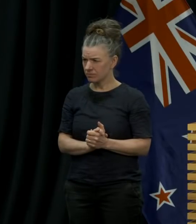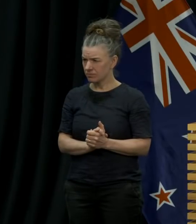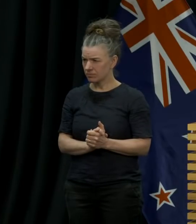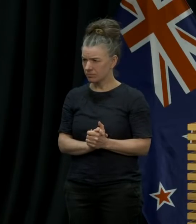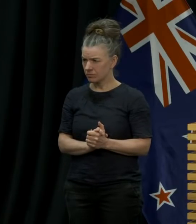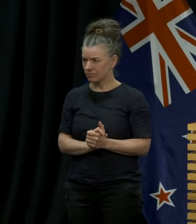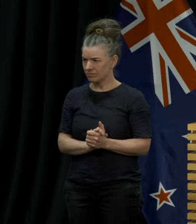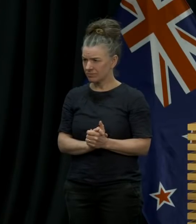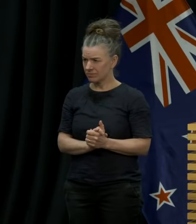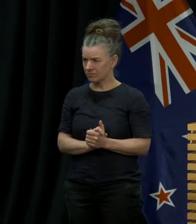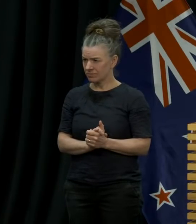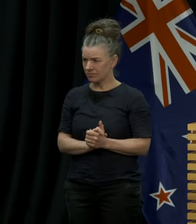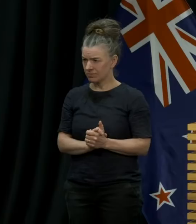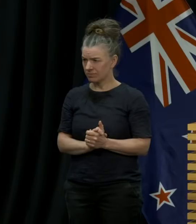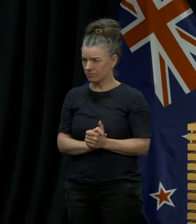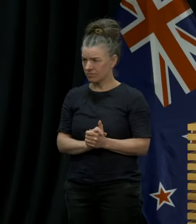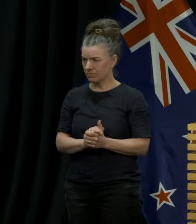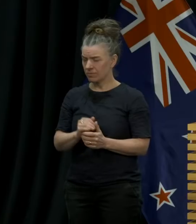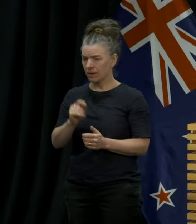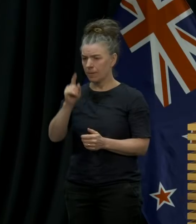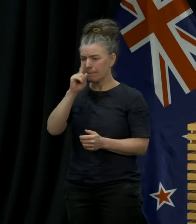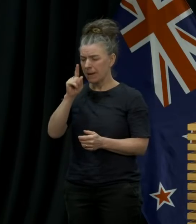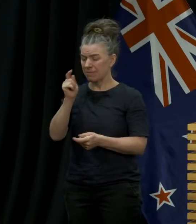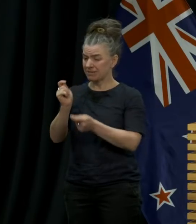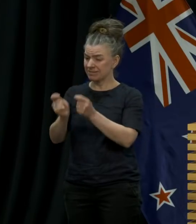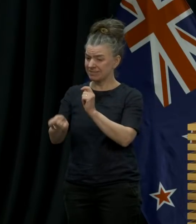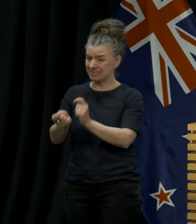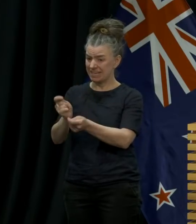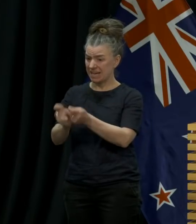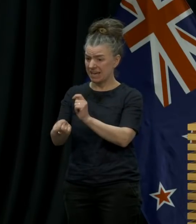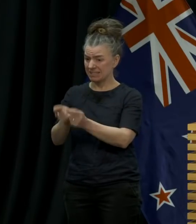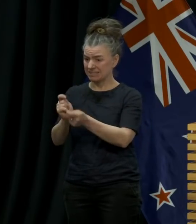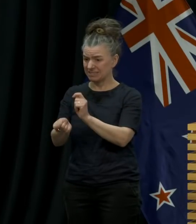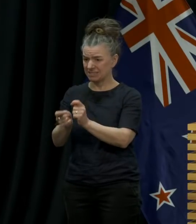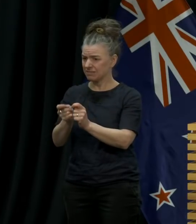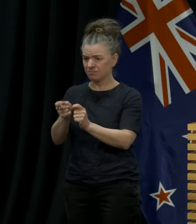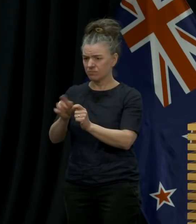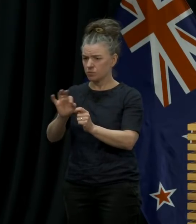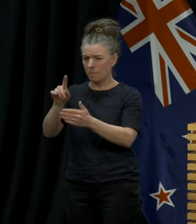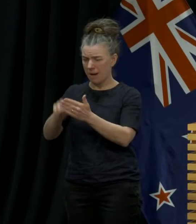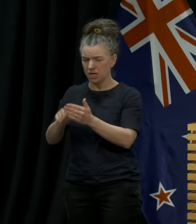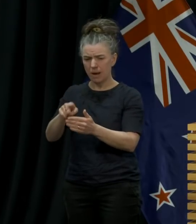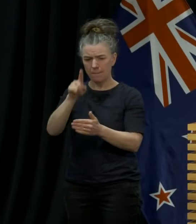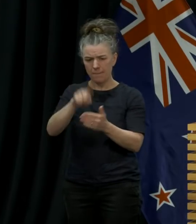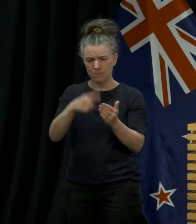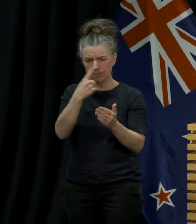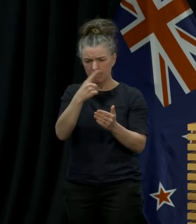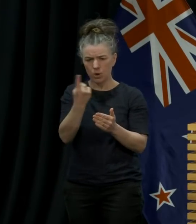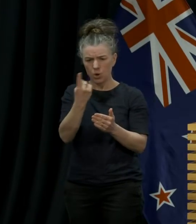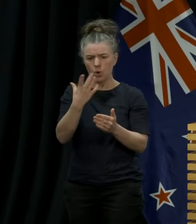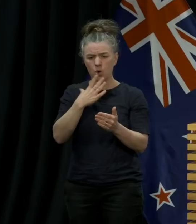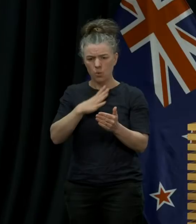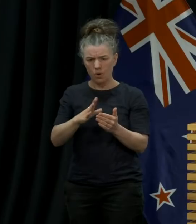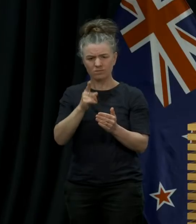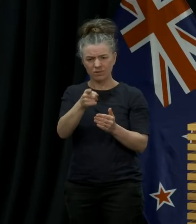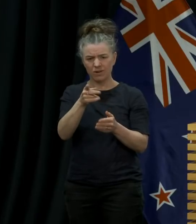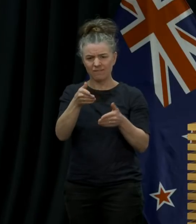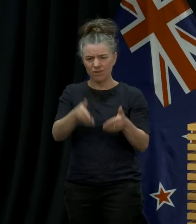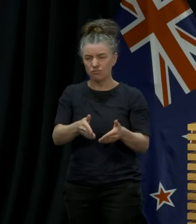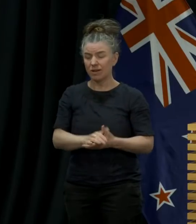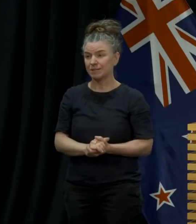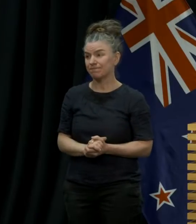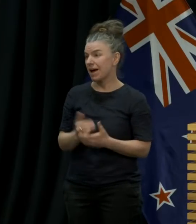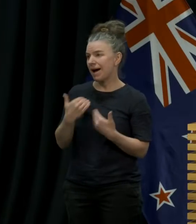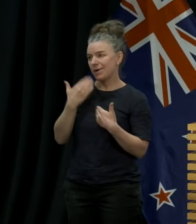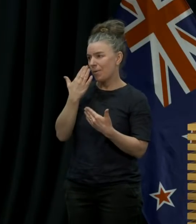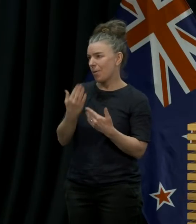I'm not presuming what the final outcome will be of the Director General's work to ascertain what happened within the health system in